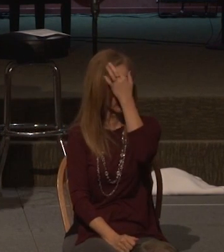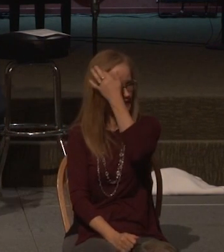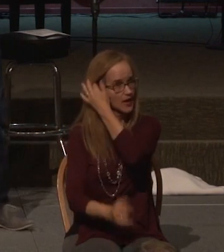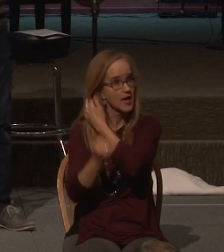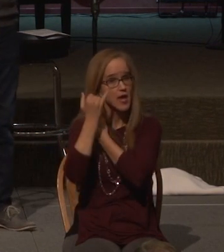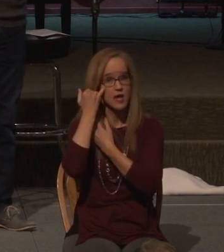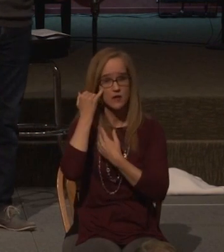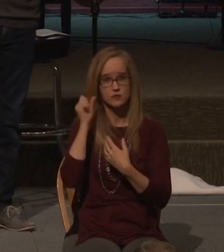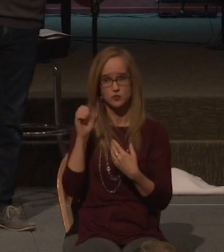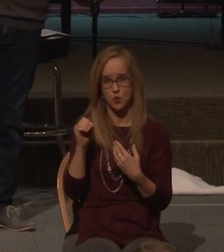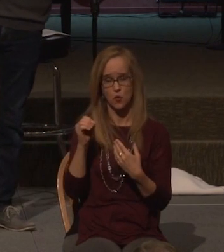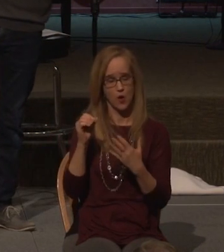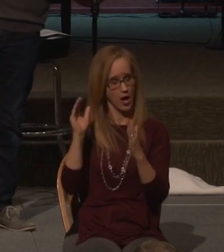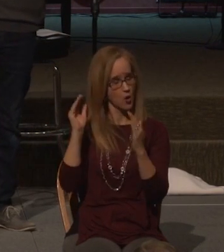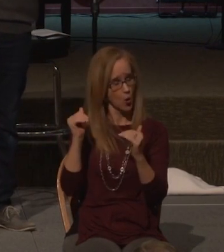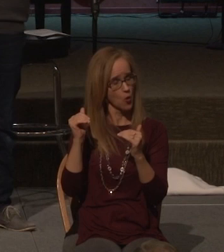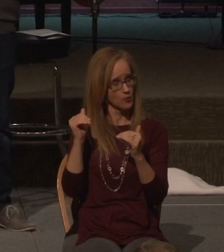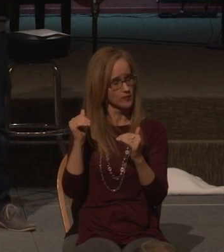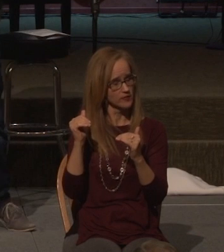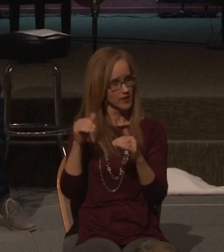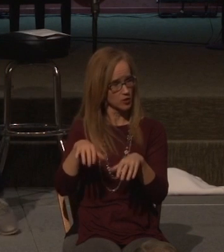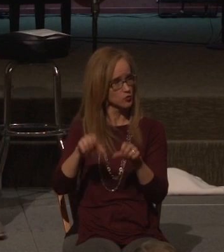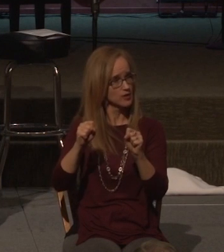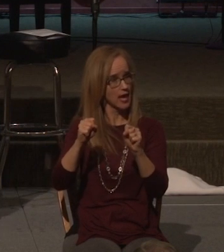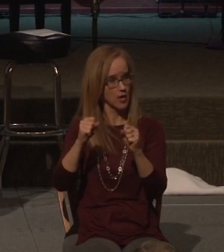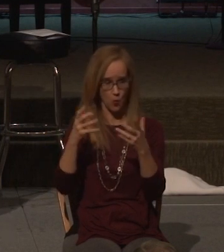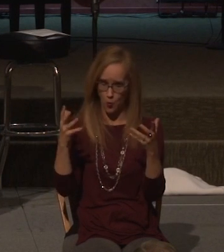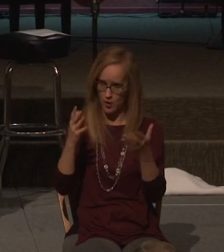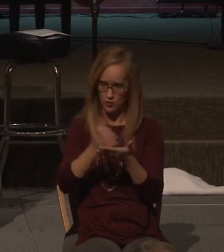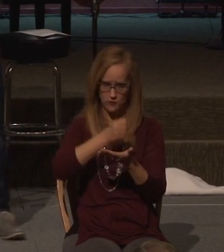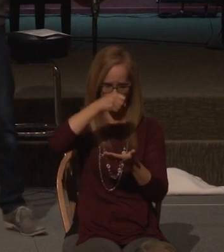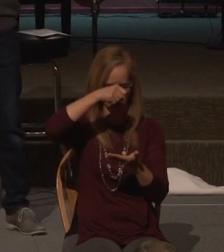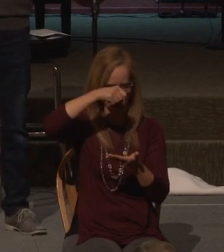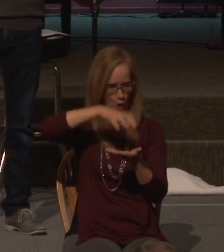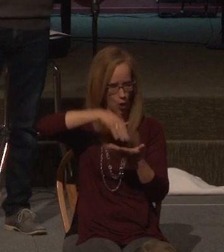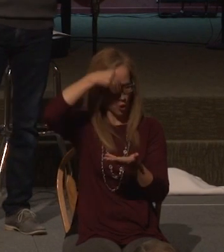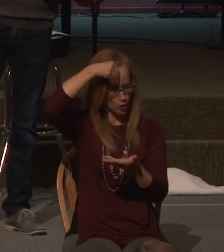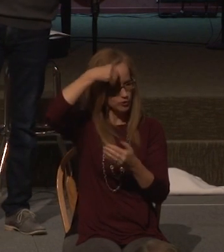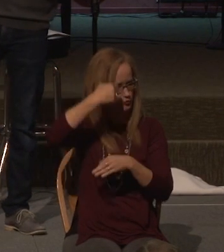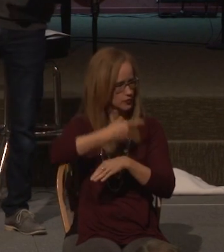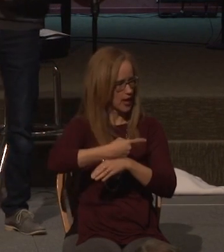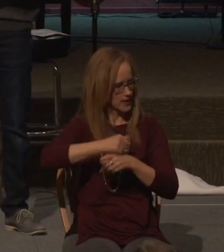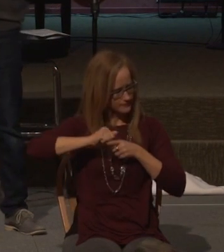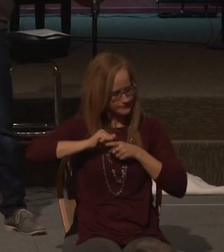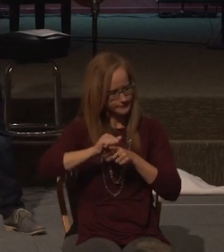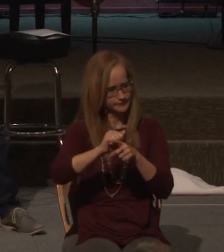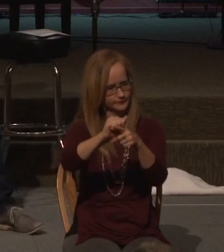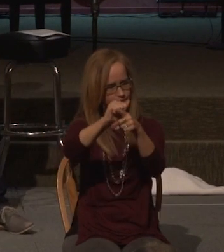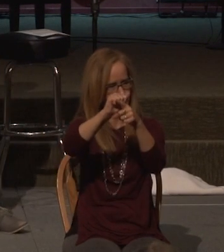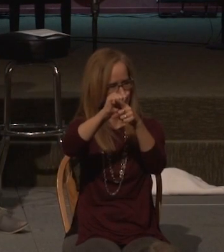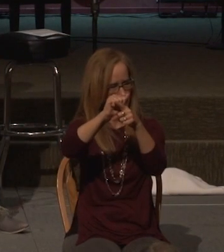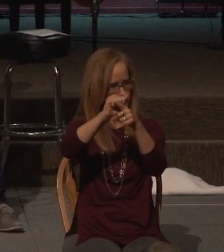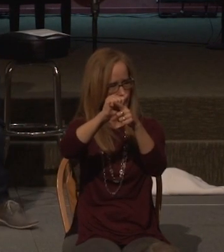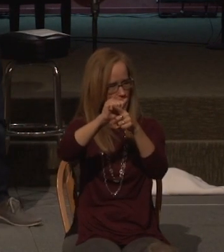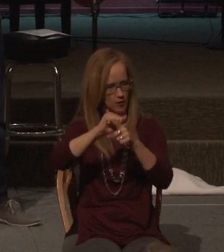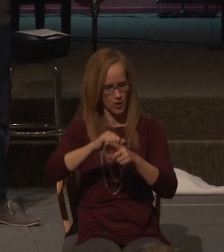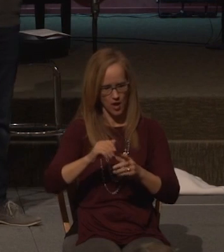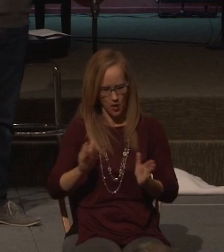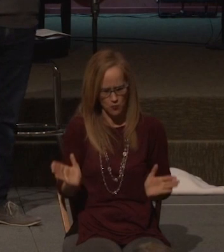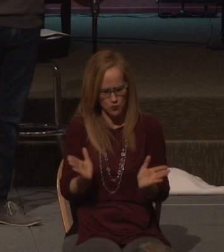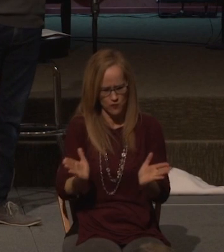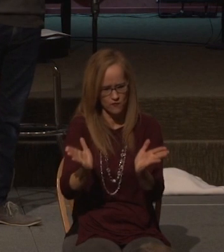If so, I hope that you take something of what you've gained today and begin to put it into practice. Provoke